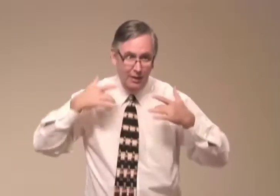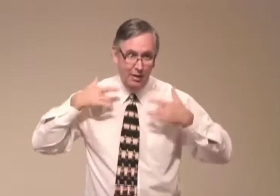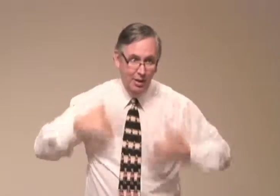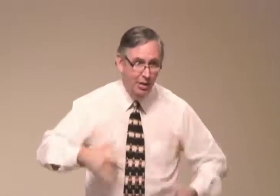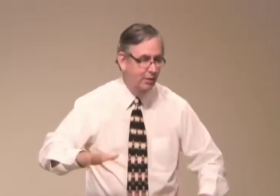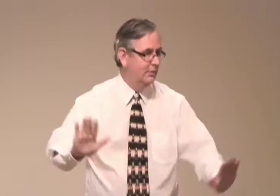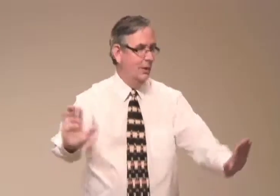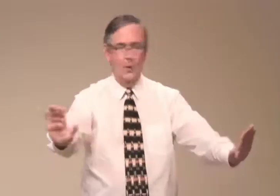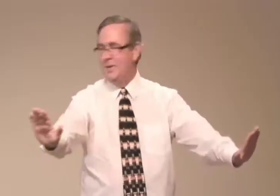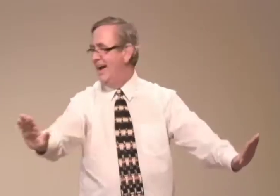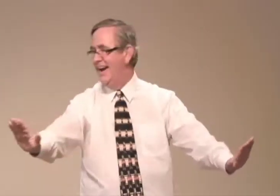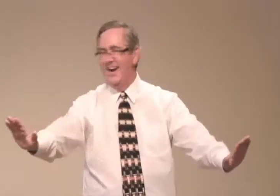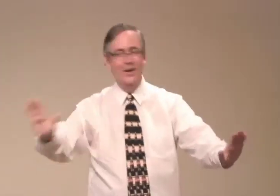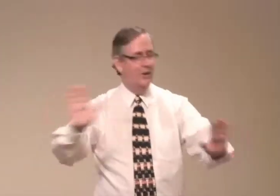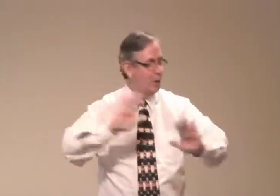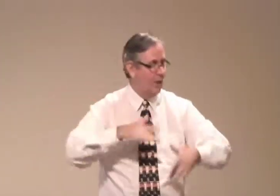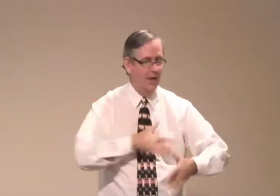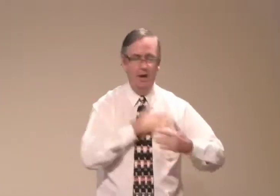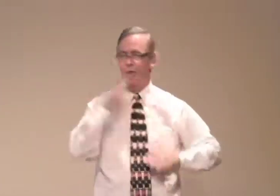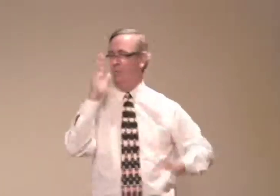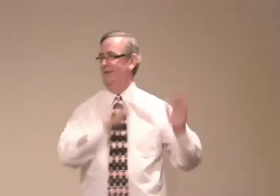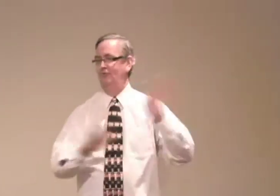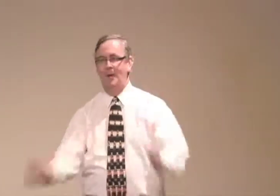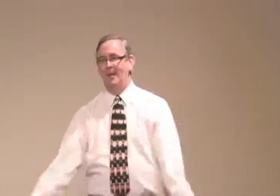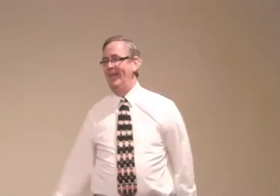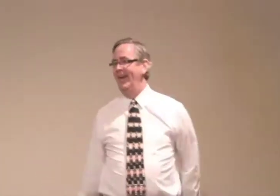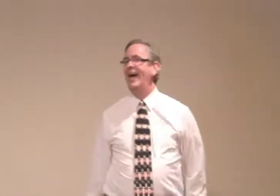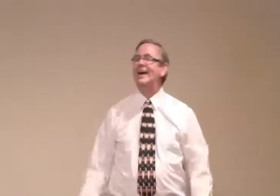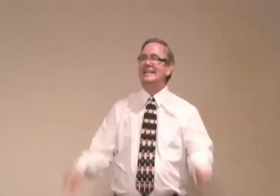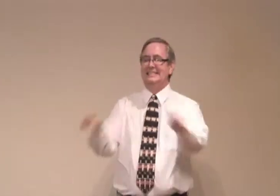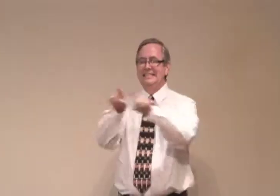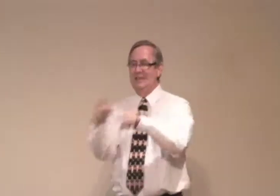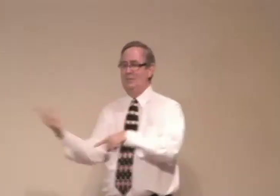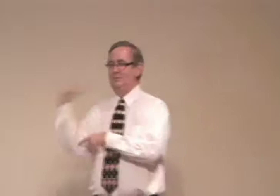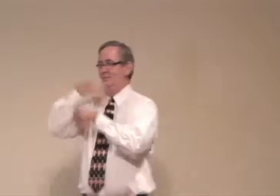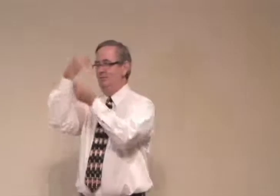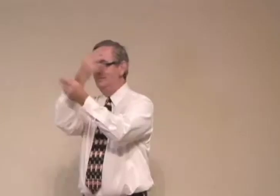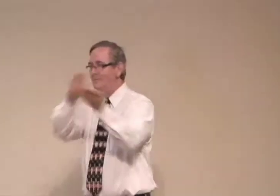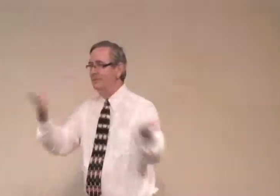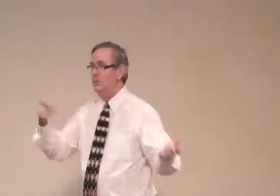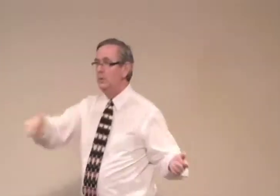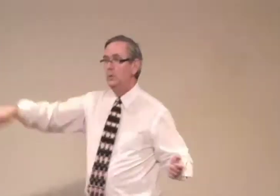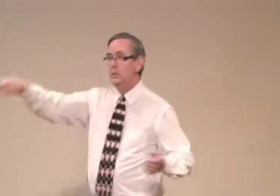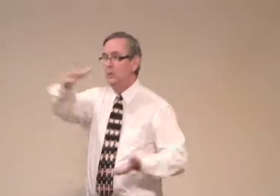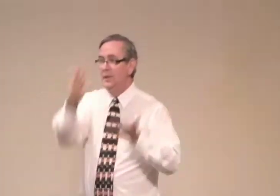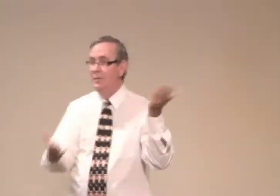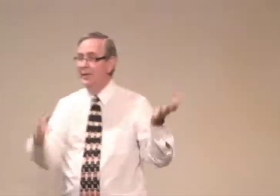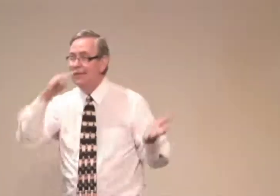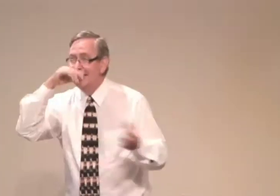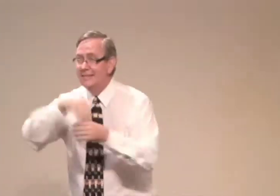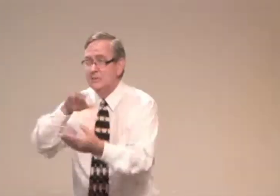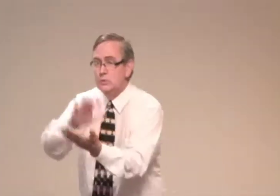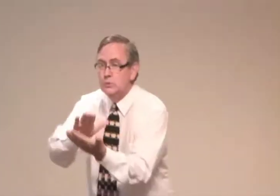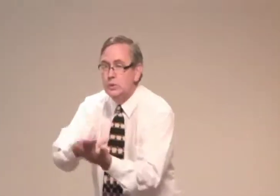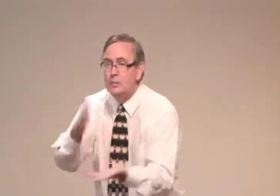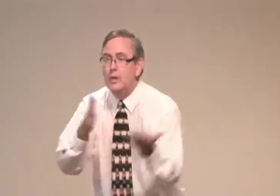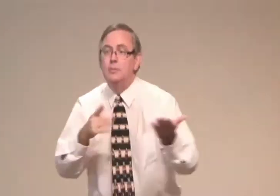Are you worried? Are you discouraged? Still let your heart be troubled. Today, I will tell you, maybe